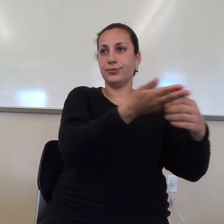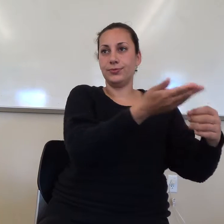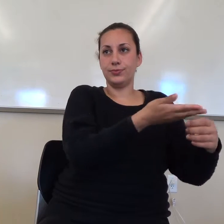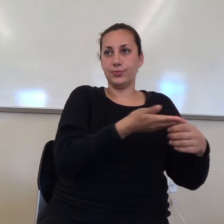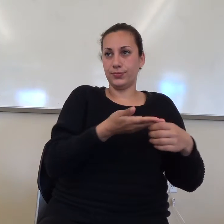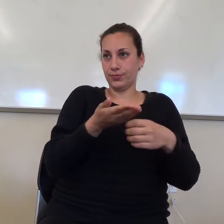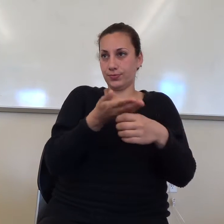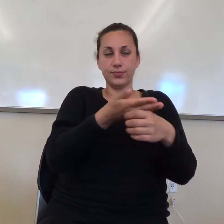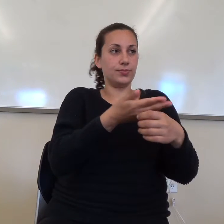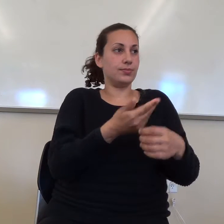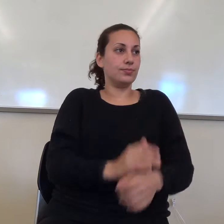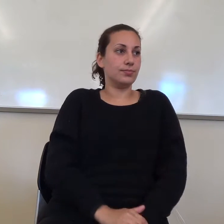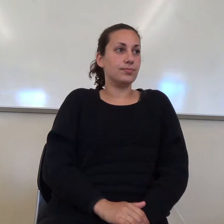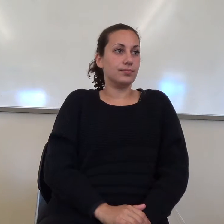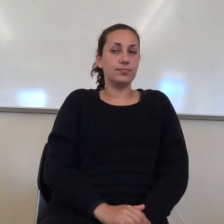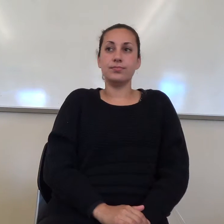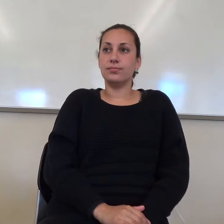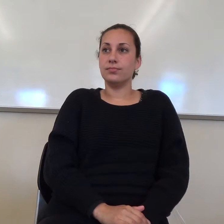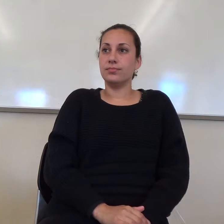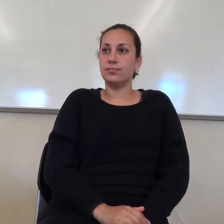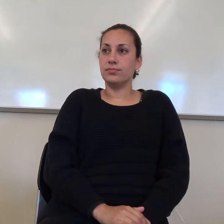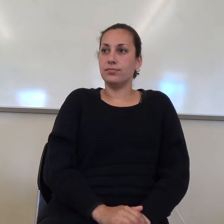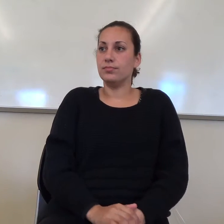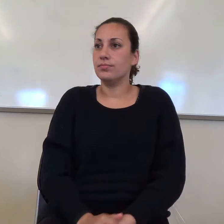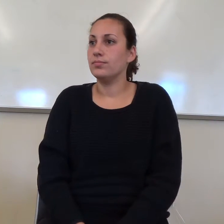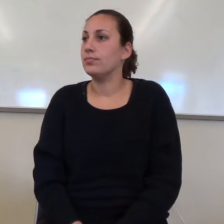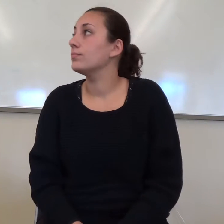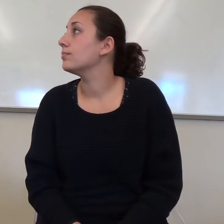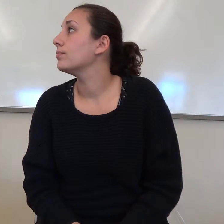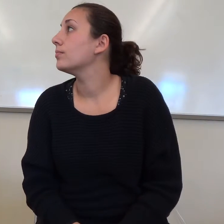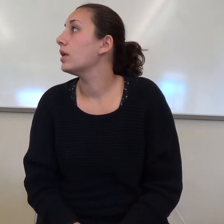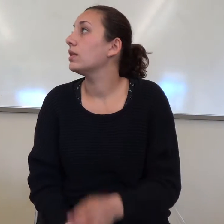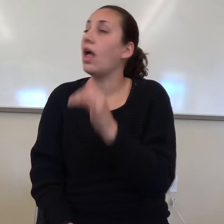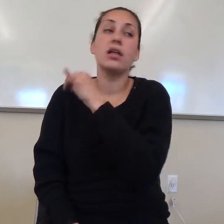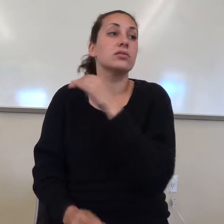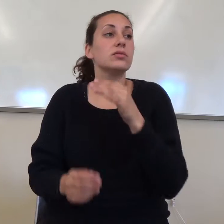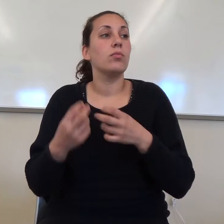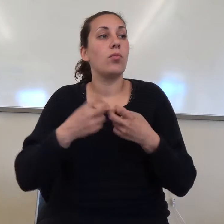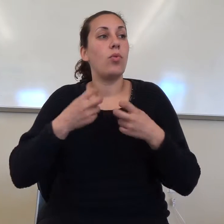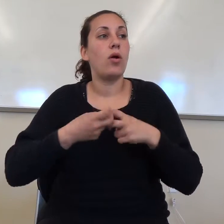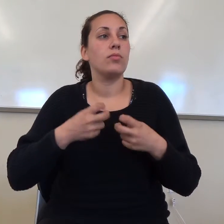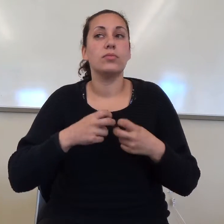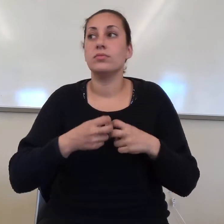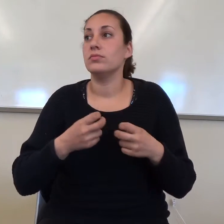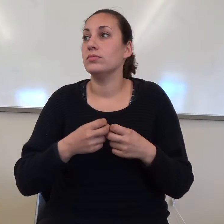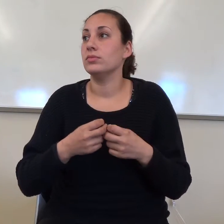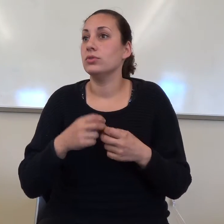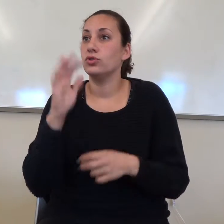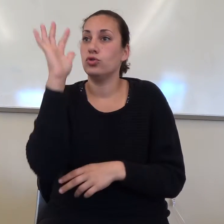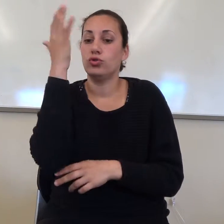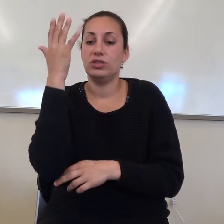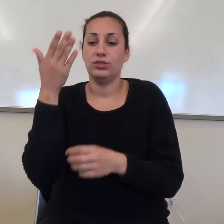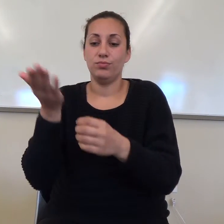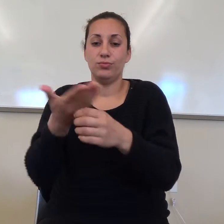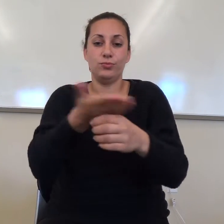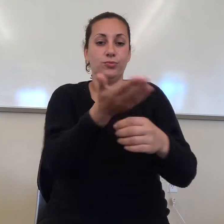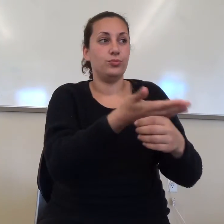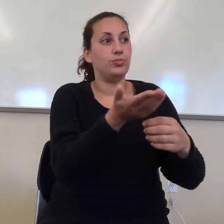Okay, this is the part about what the problem is. They're cutting the trees, and they've been asked to